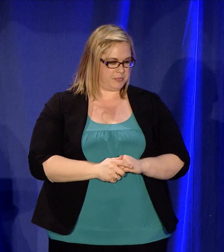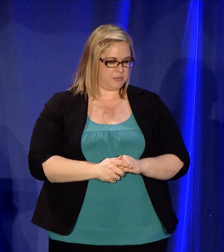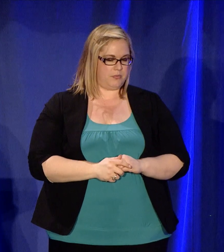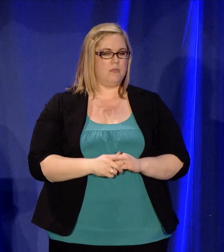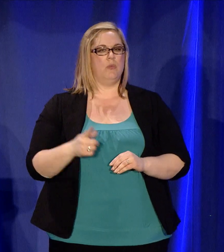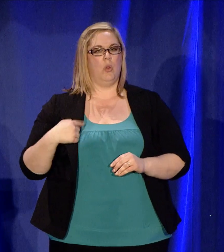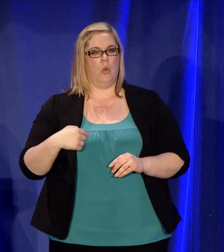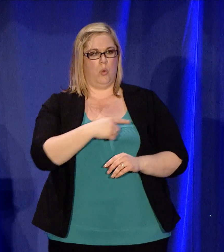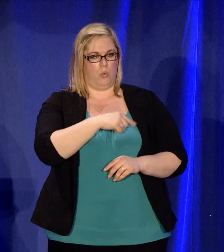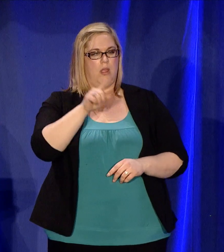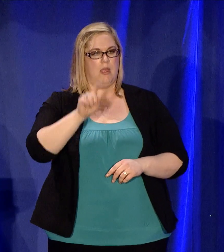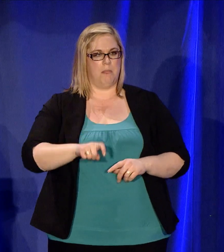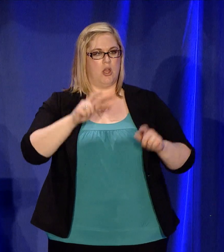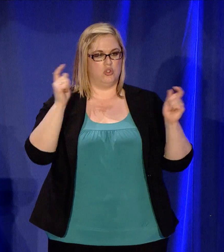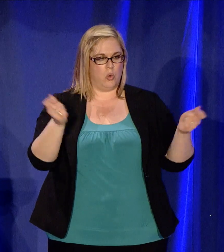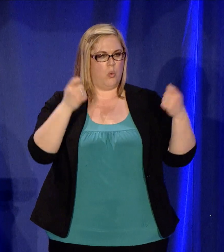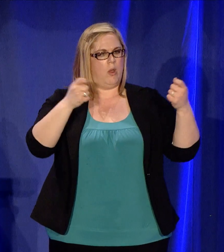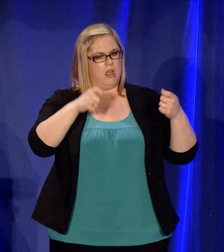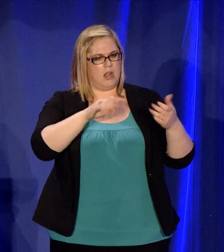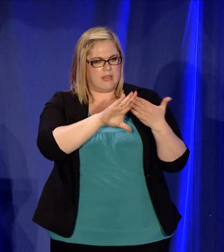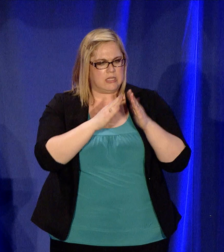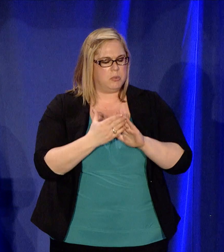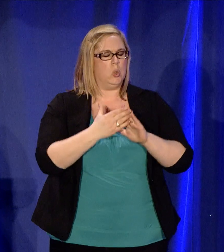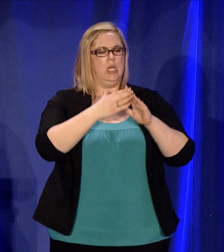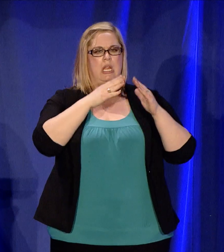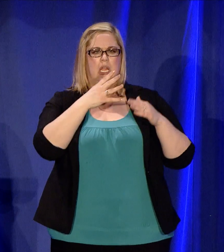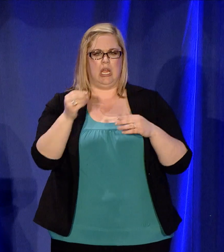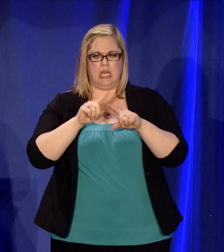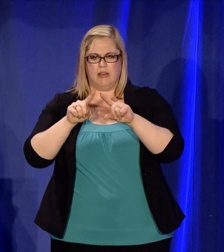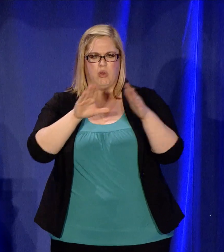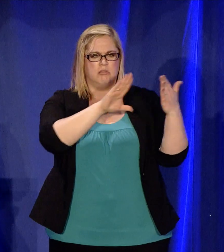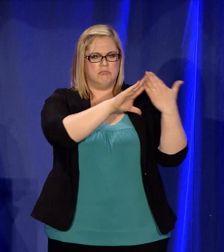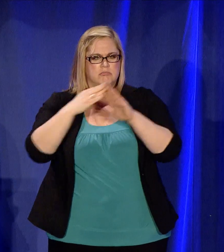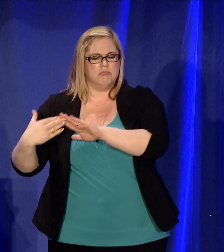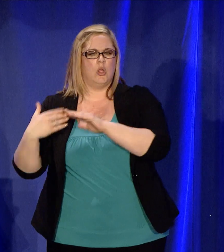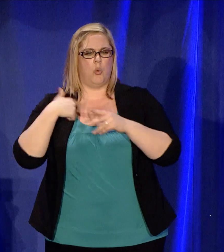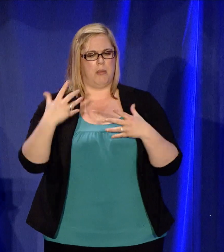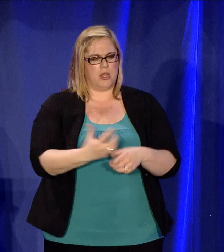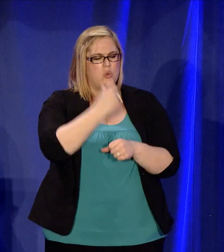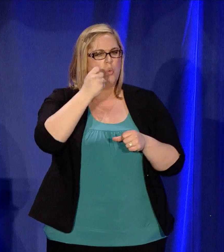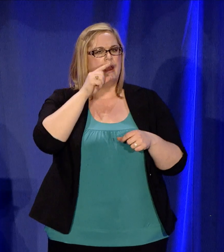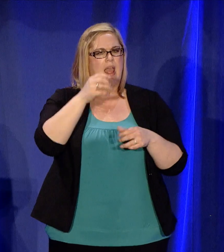We must win in the cities and towns where the next generation of leaders will be born. We must win in the state